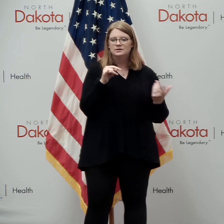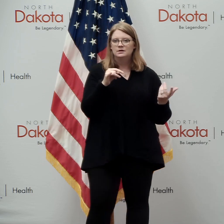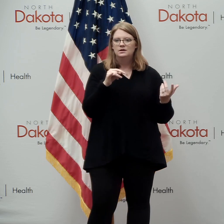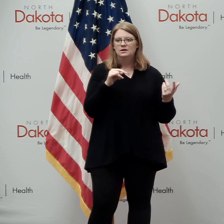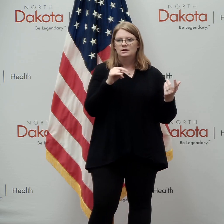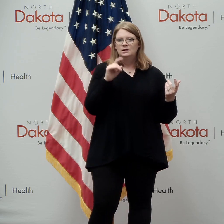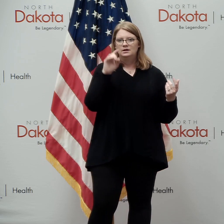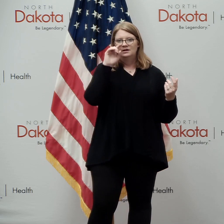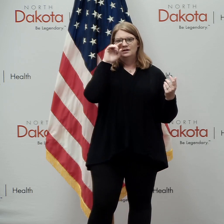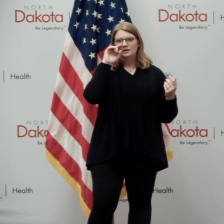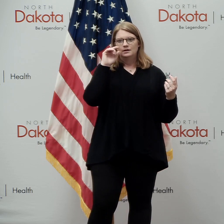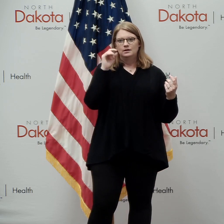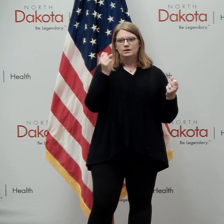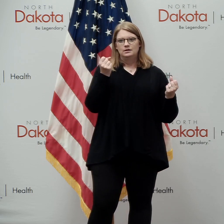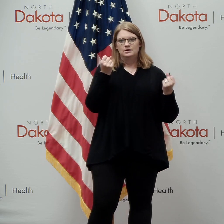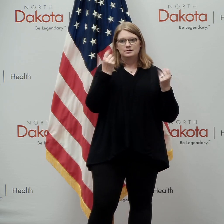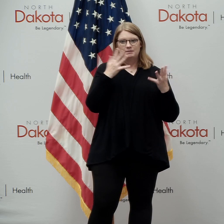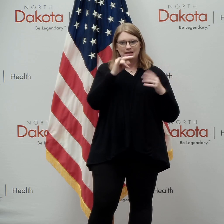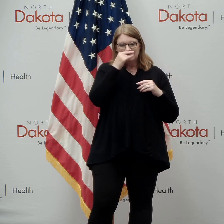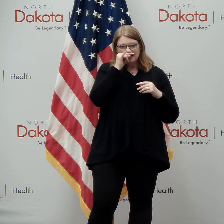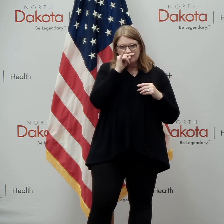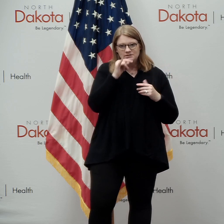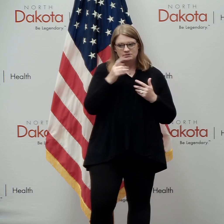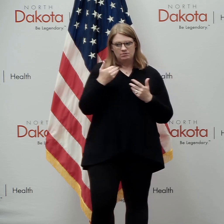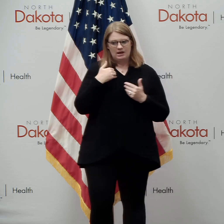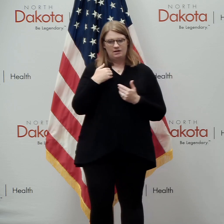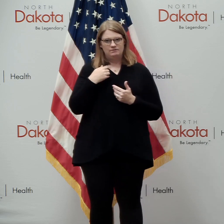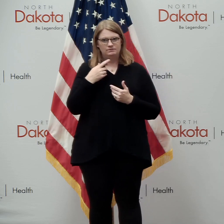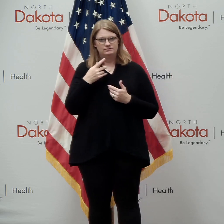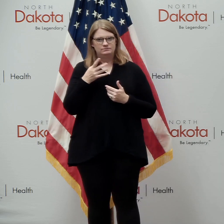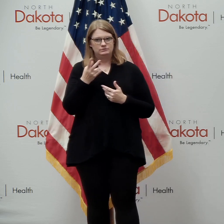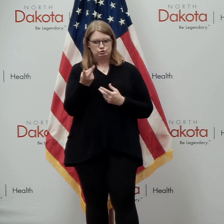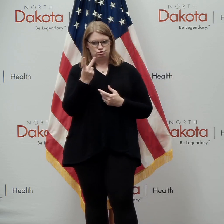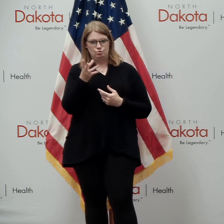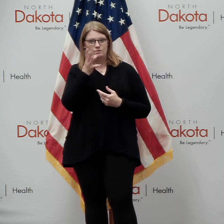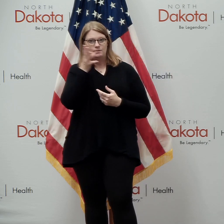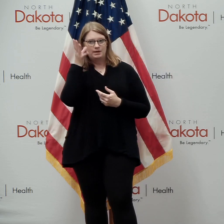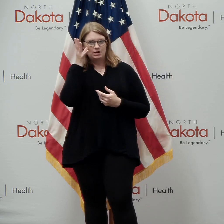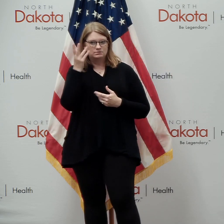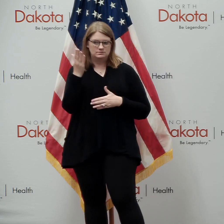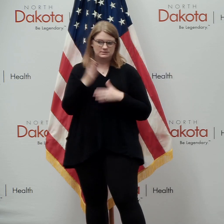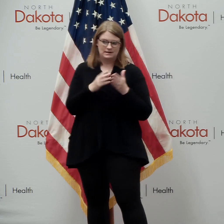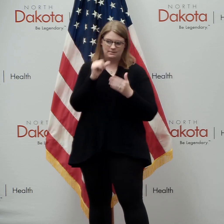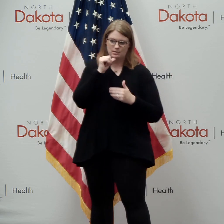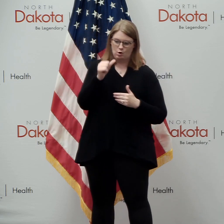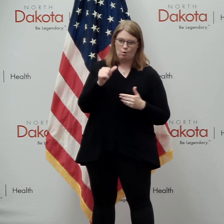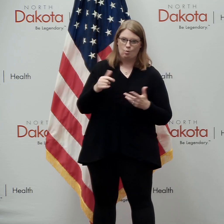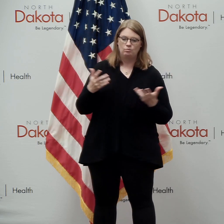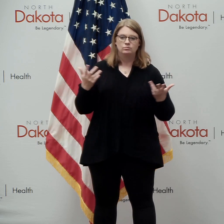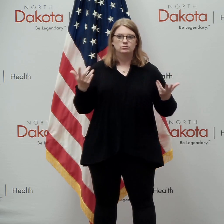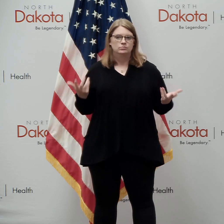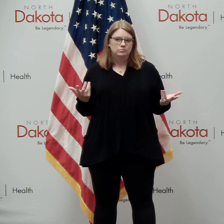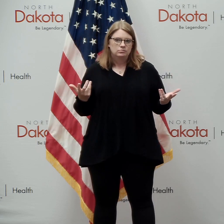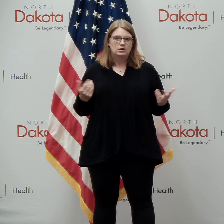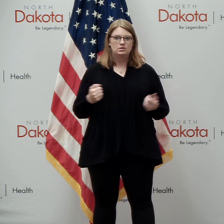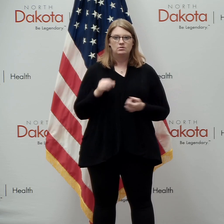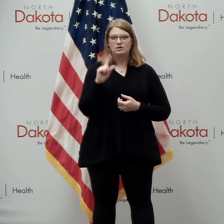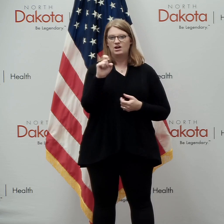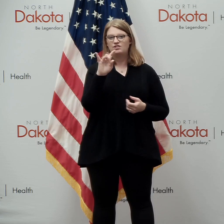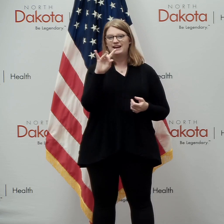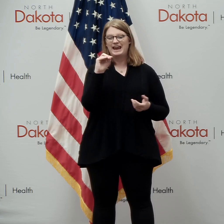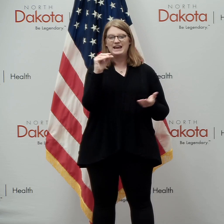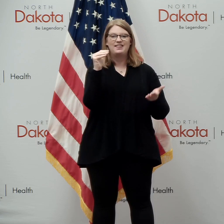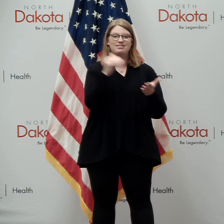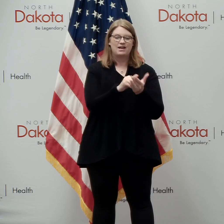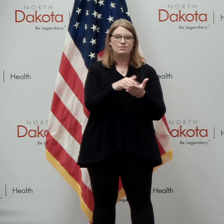many of our kids have come from two-parent families. Some of them don't have two-parent families. Call it 1.5. That means there's